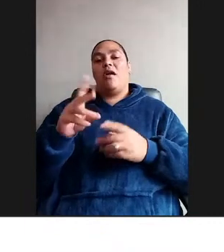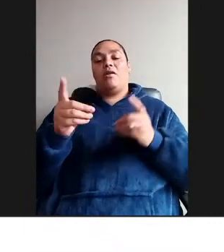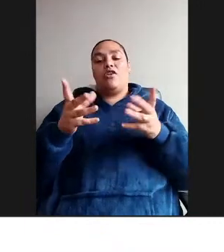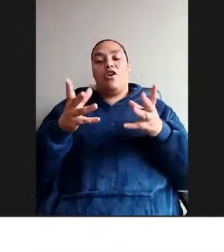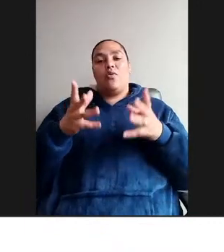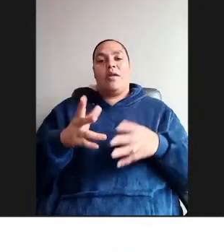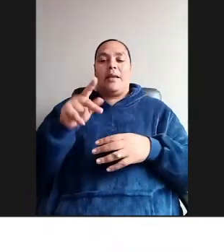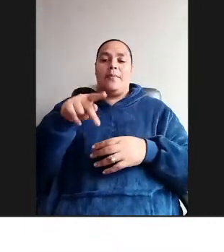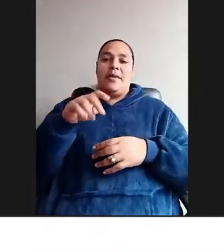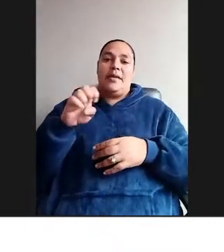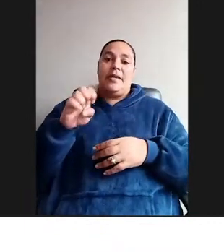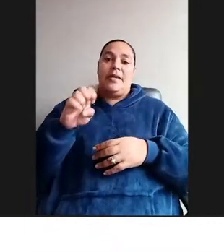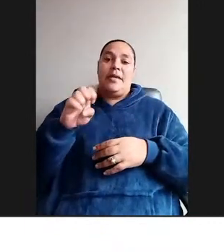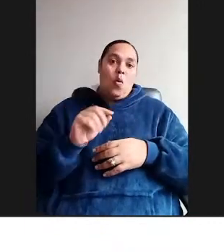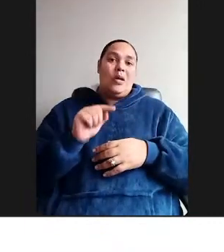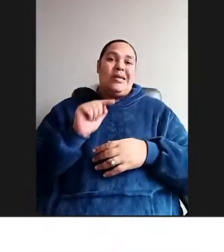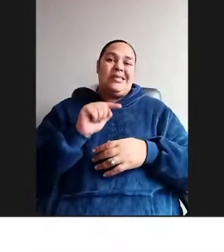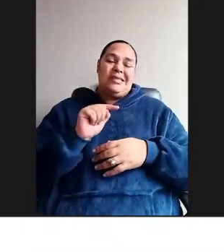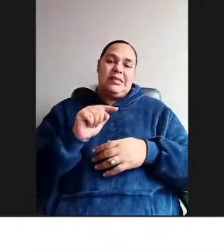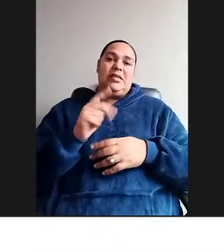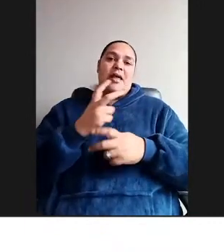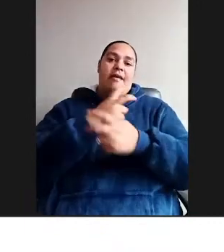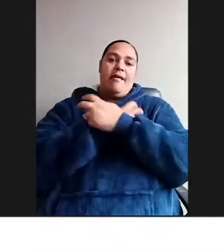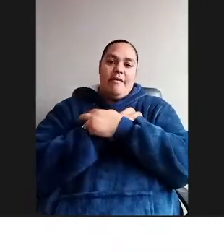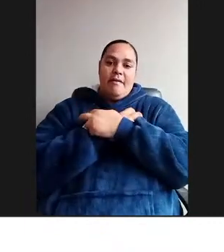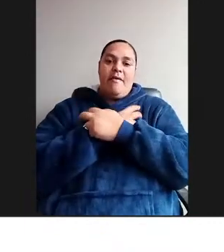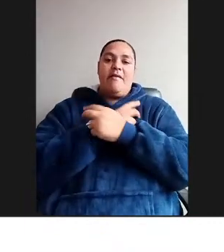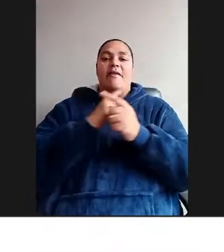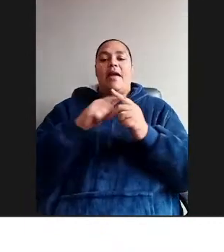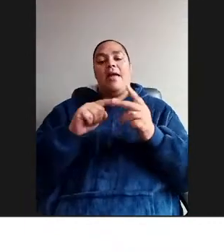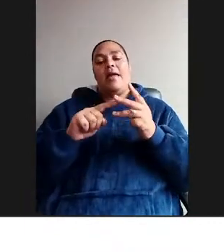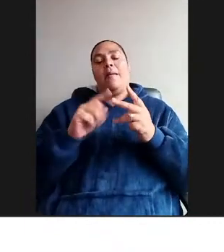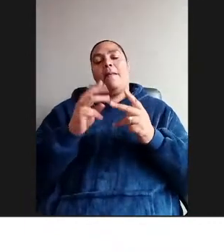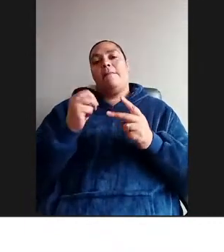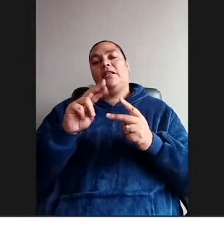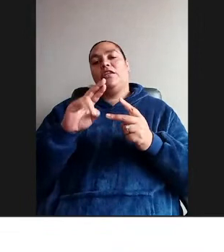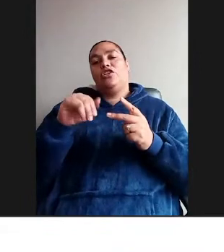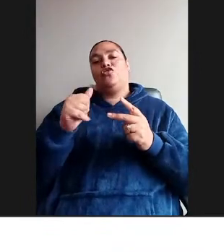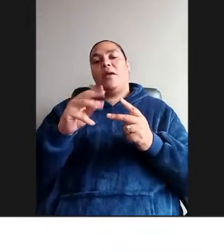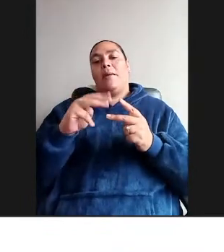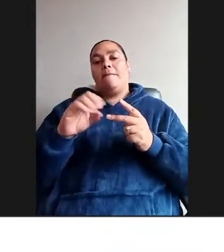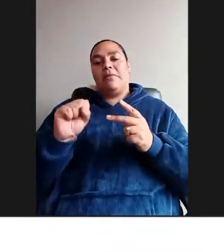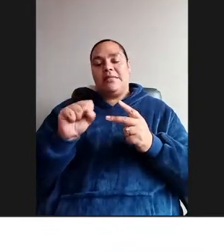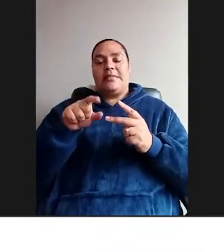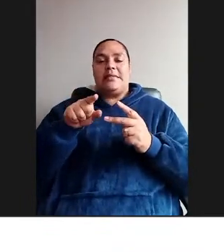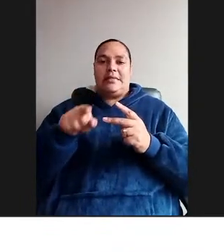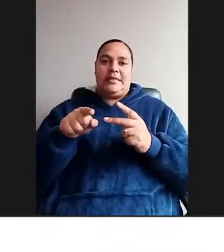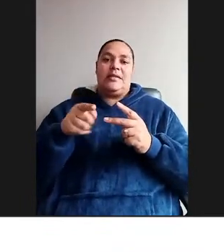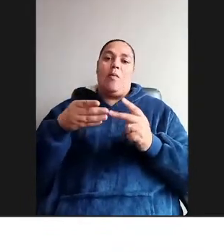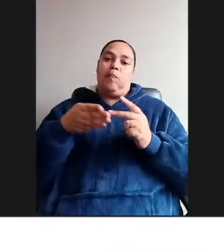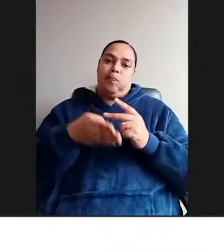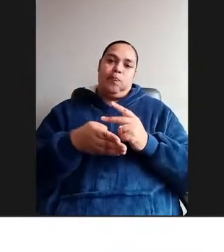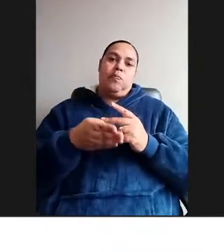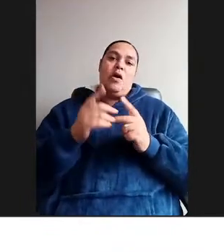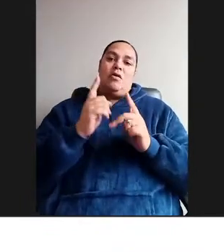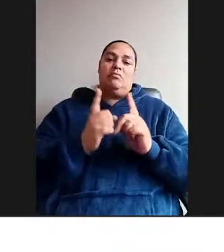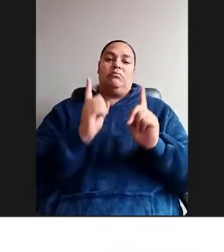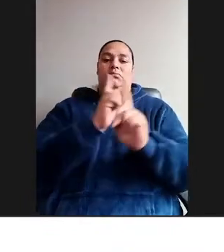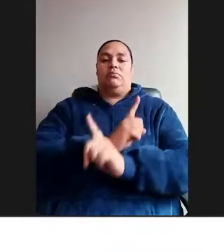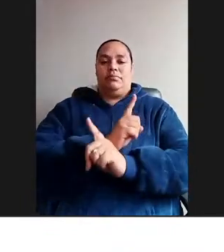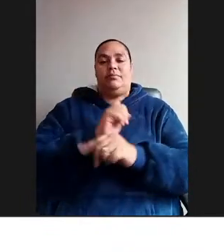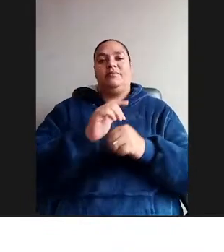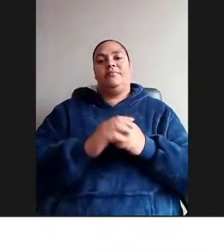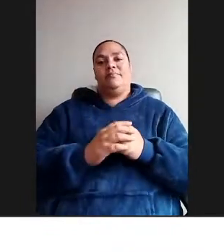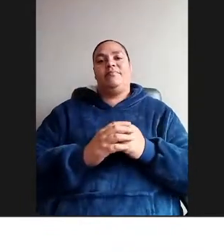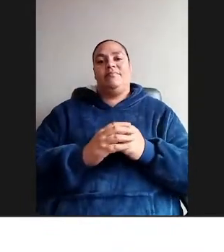PEO, is on leave, and Mr. James Retief is in attendance in her stead. Thank you. Thank you